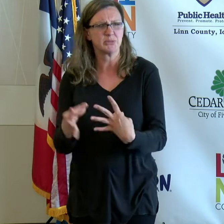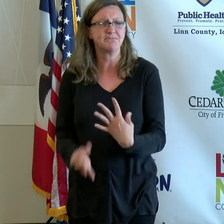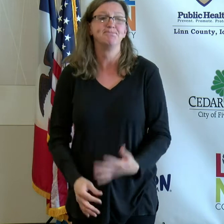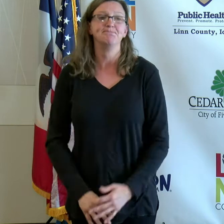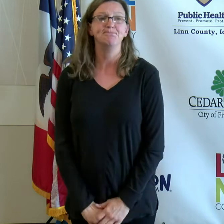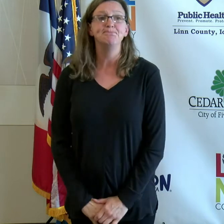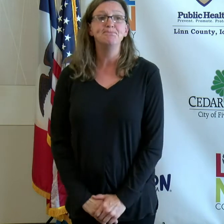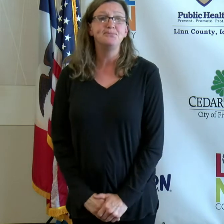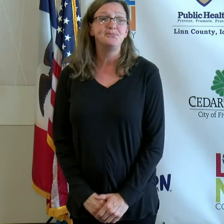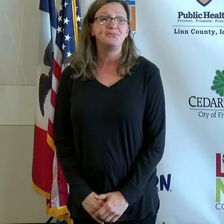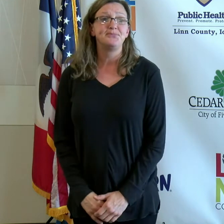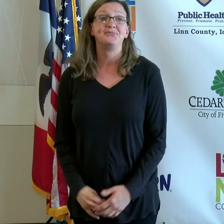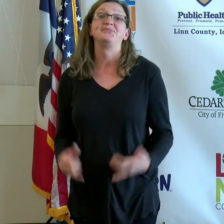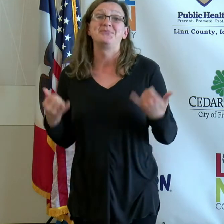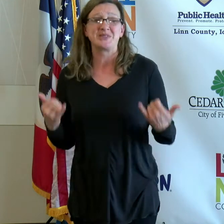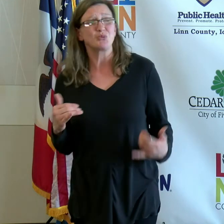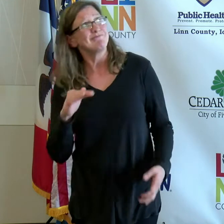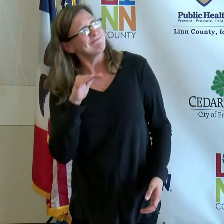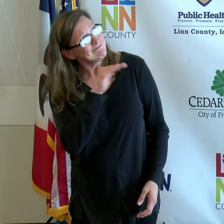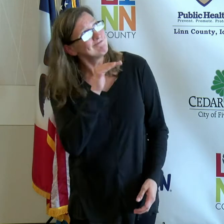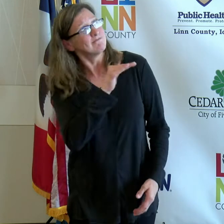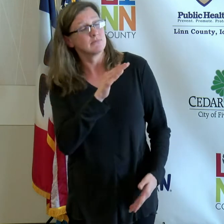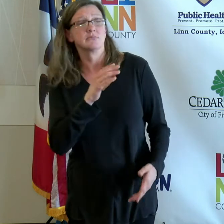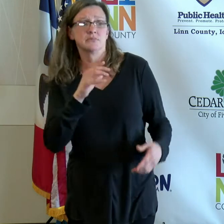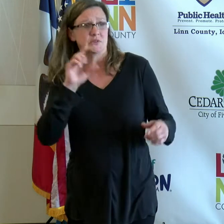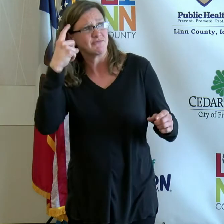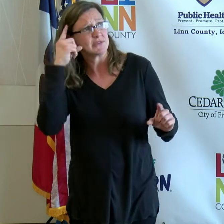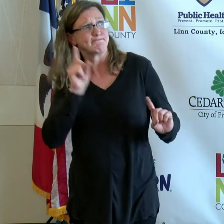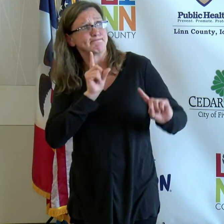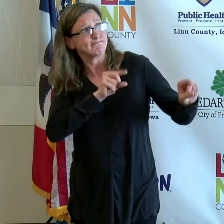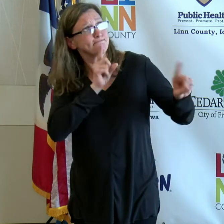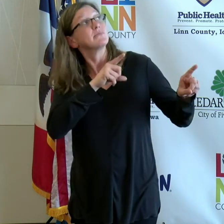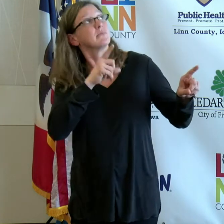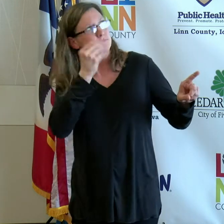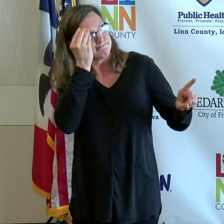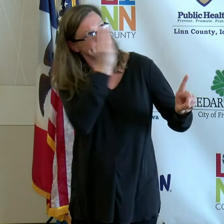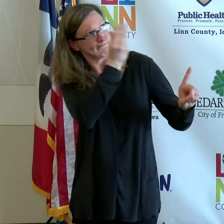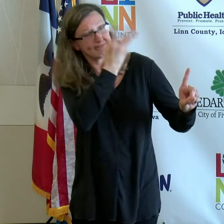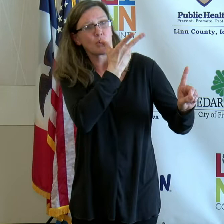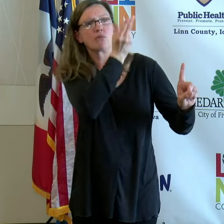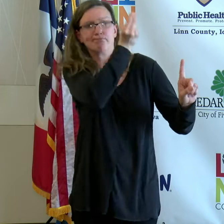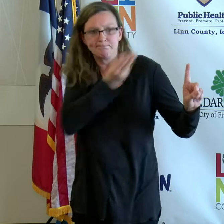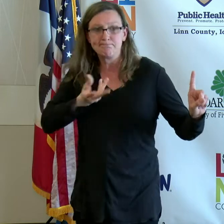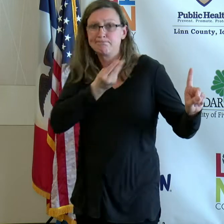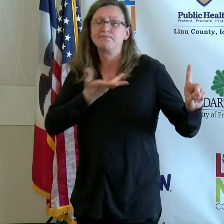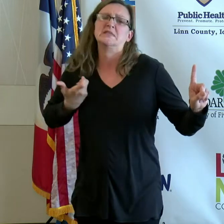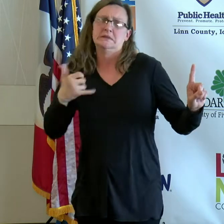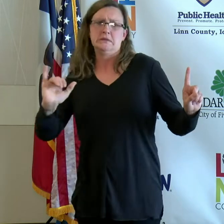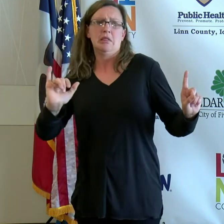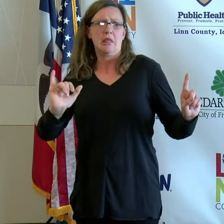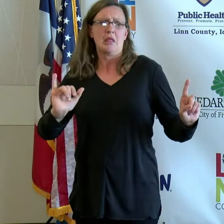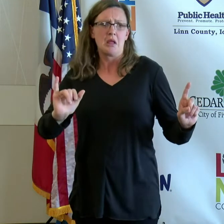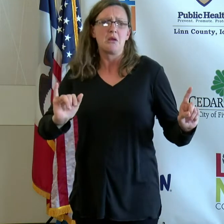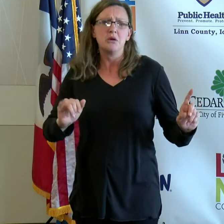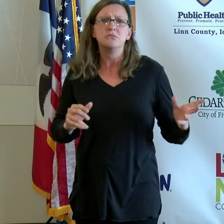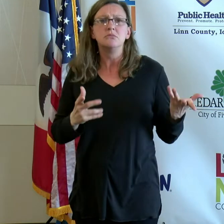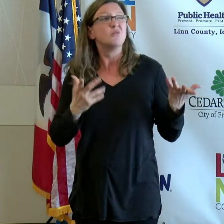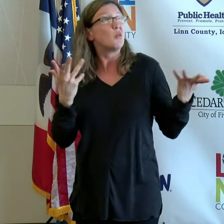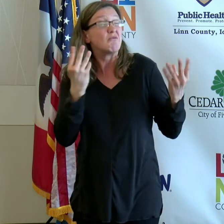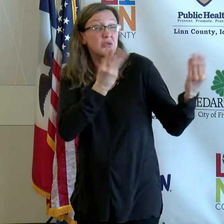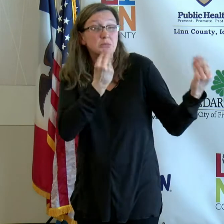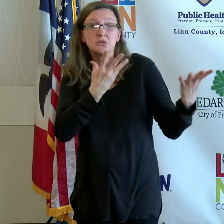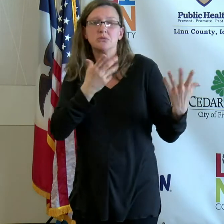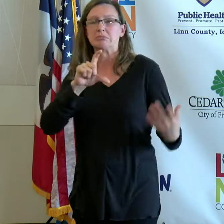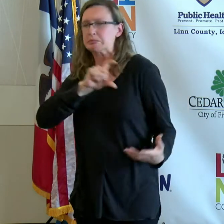Police Chief Wayne German will talk about that in those enforcement efforts in just a moment. I want to point out